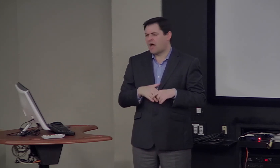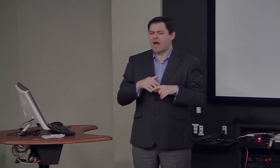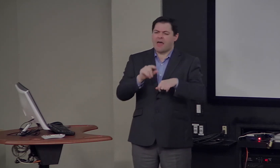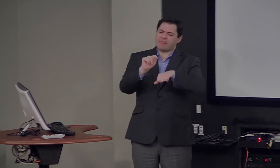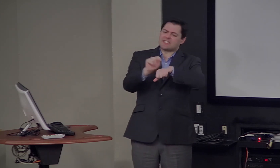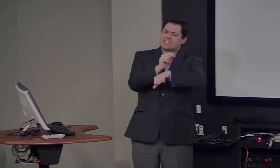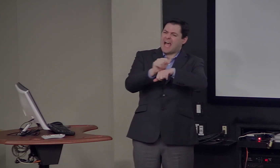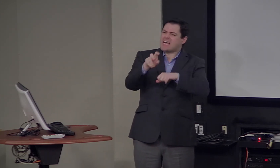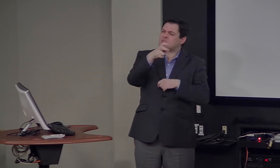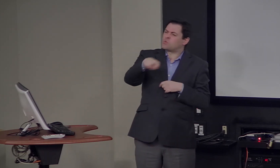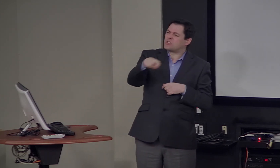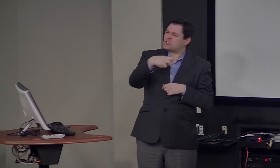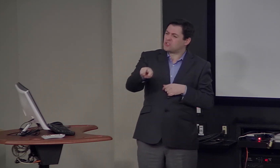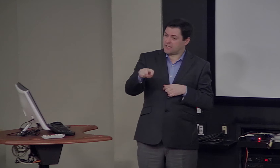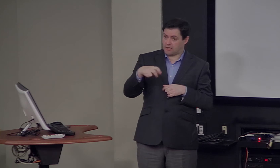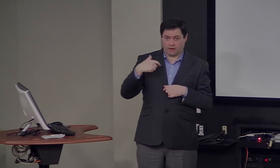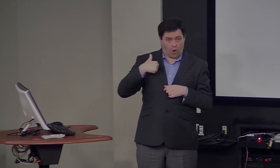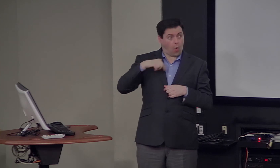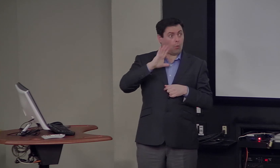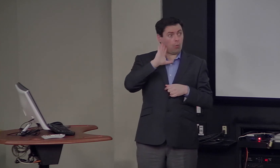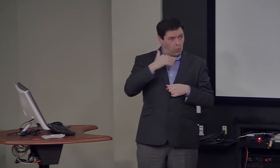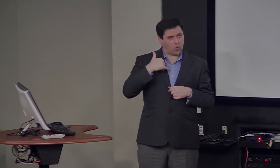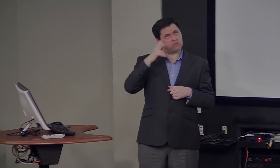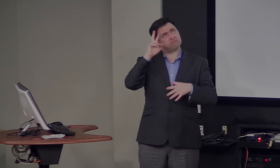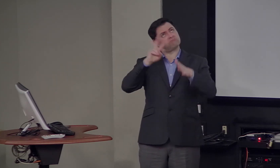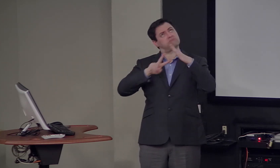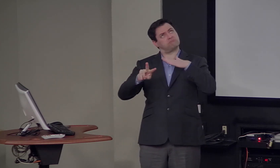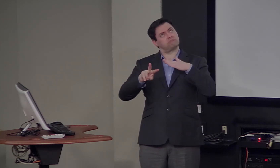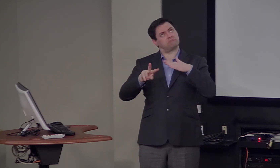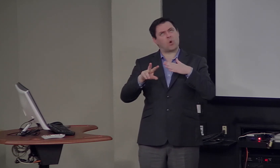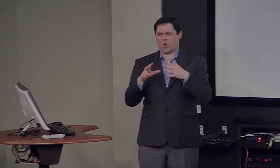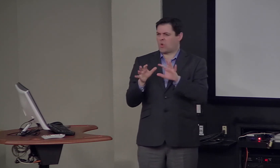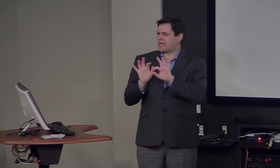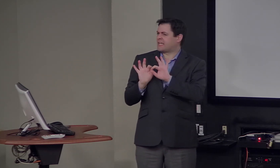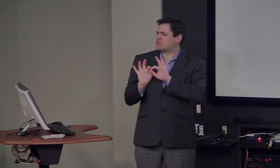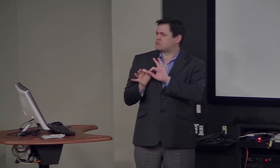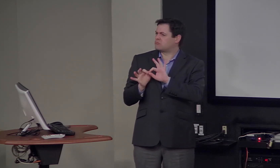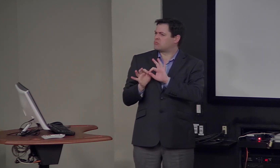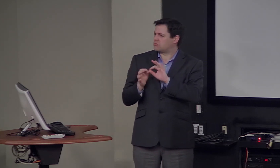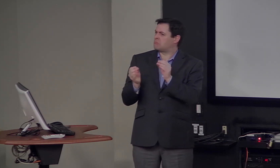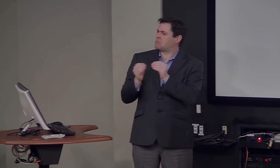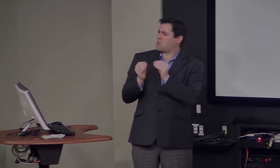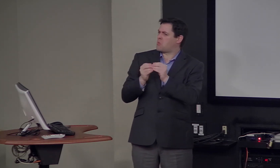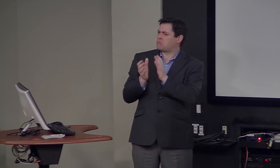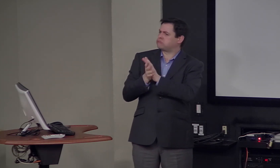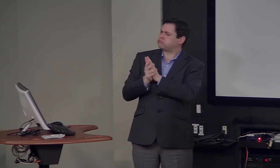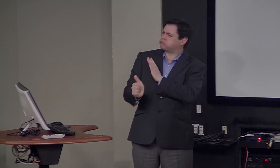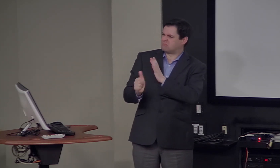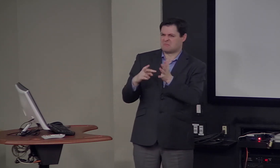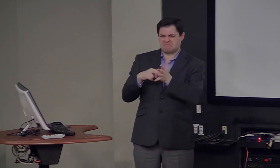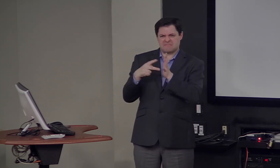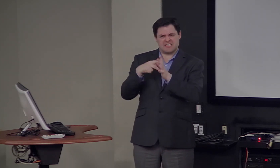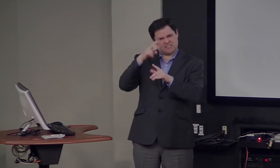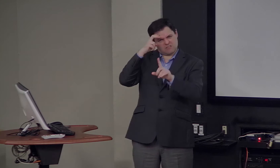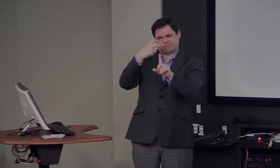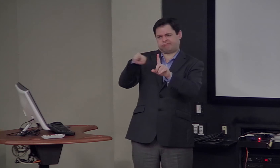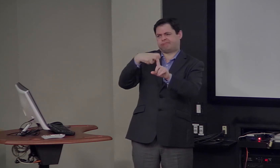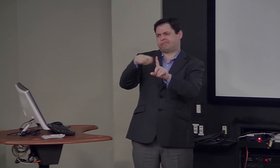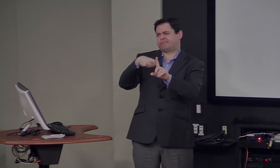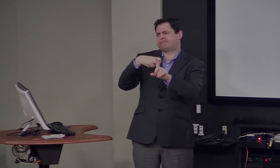will retain throughout their career. Now this third area of task switching, we predicted that the expert interpreters would be more adept at